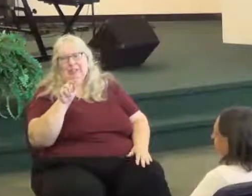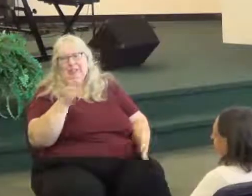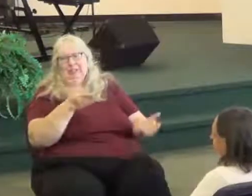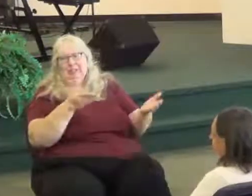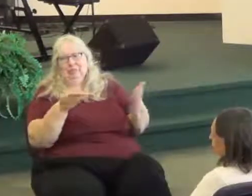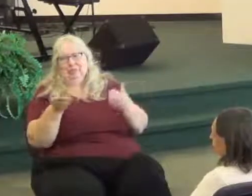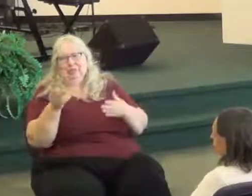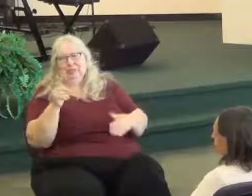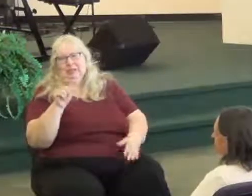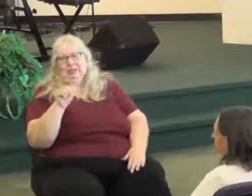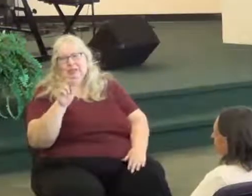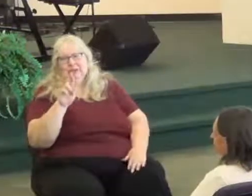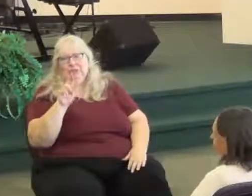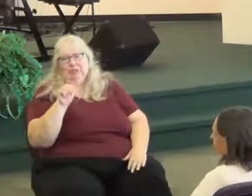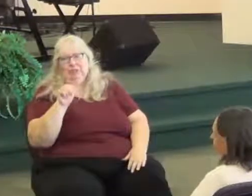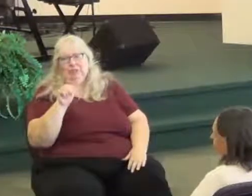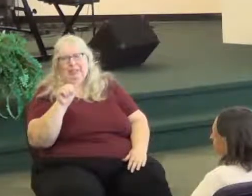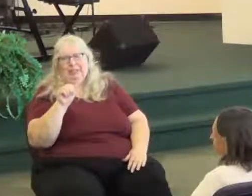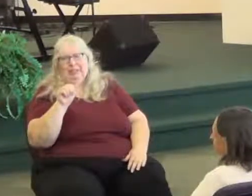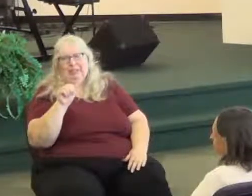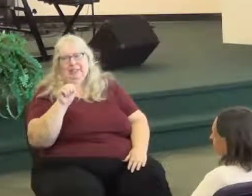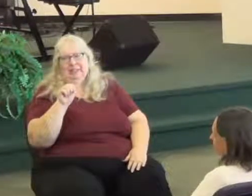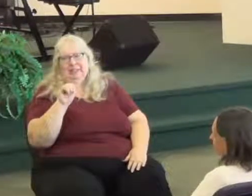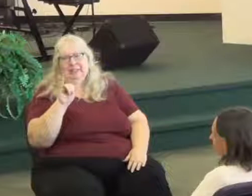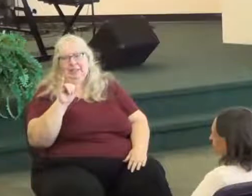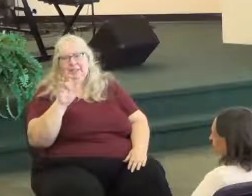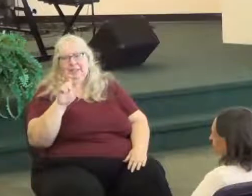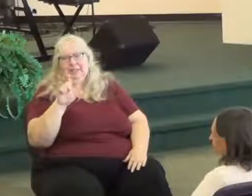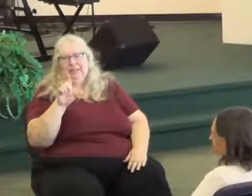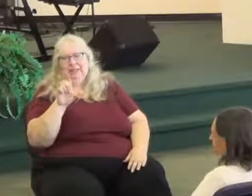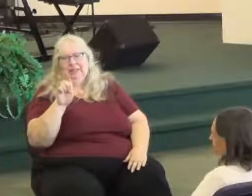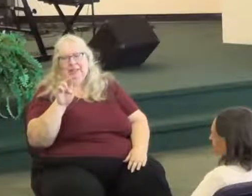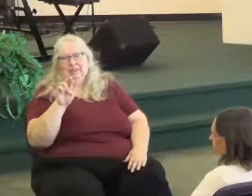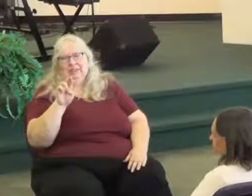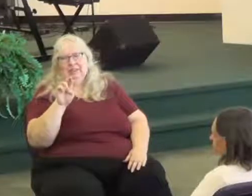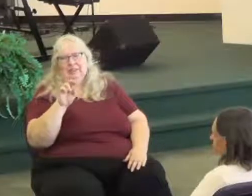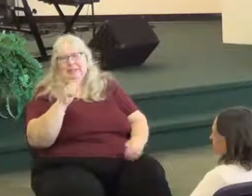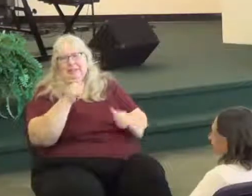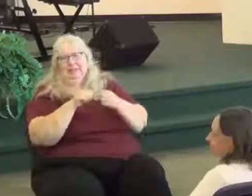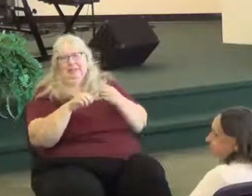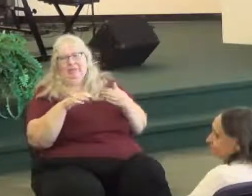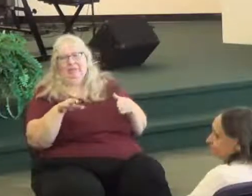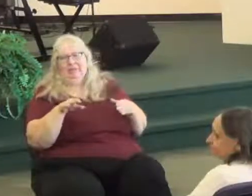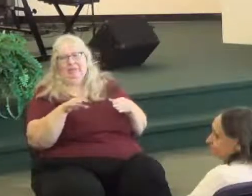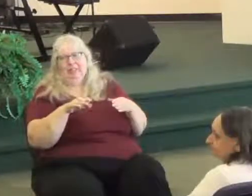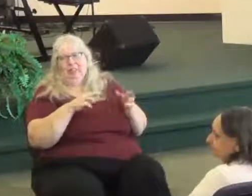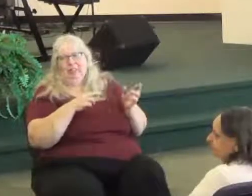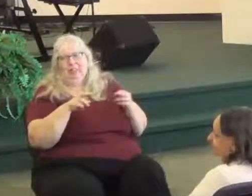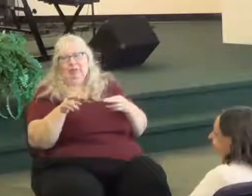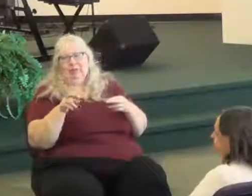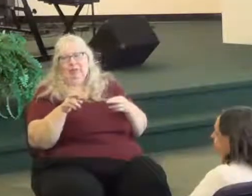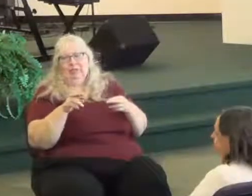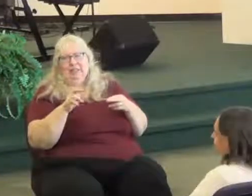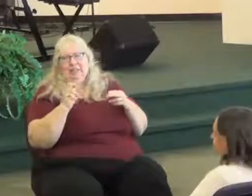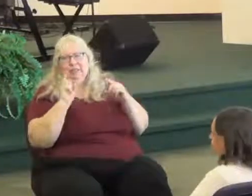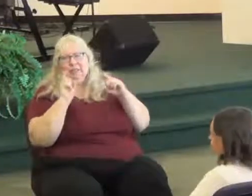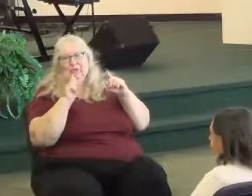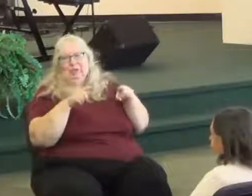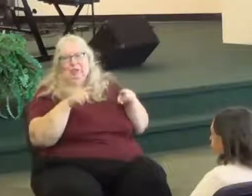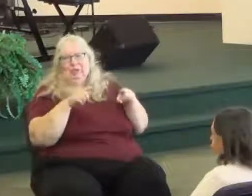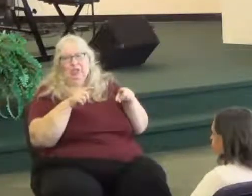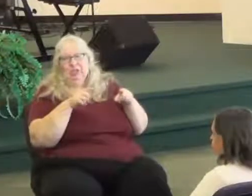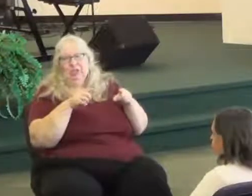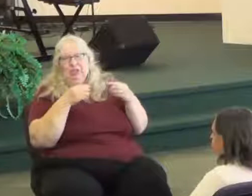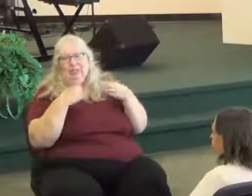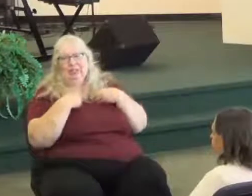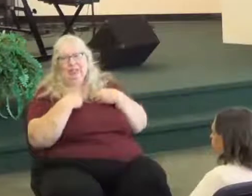trailer out here, and we got to build a standard on the back today and get everything put up. And we're going to go down there, and we're just going